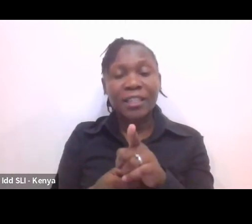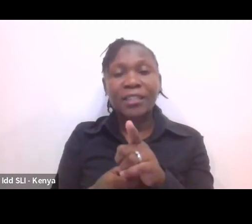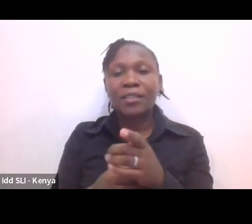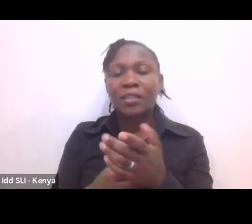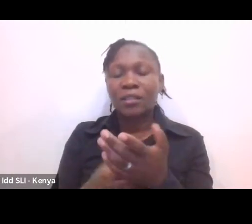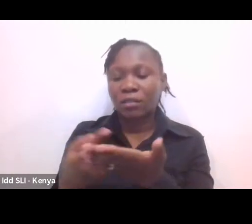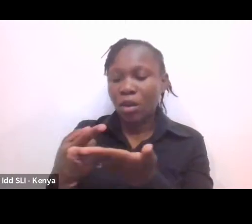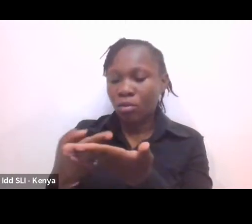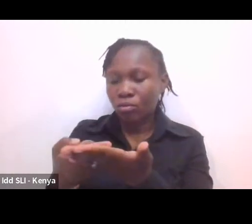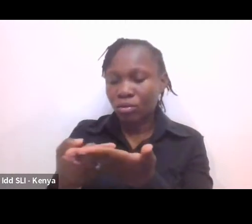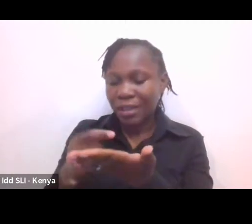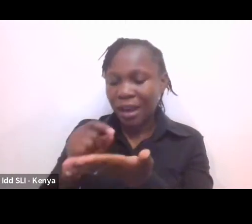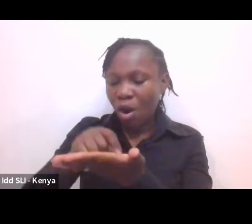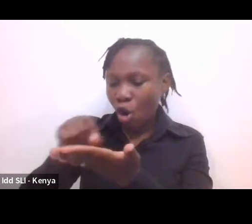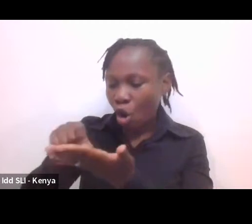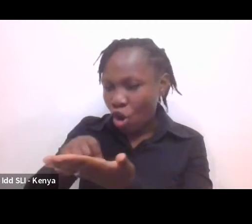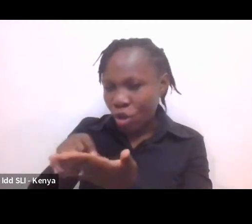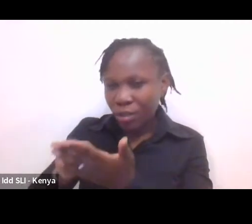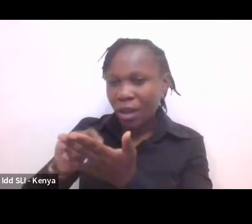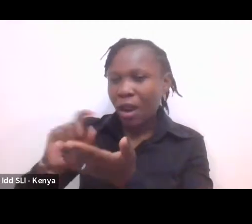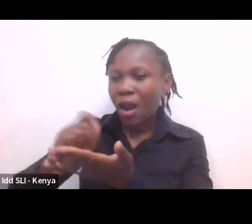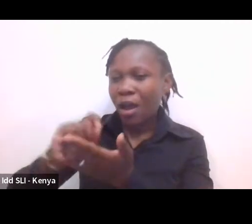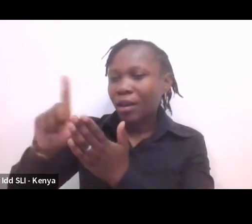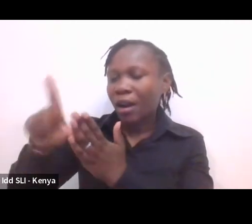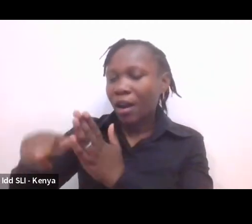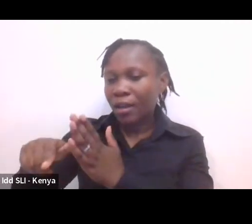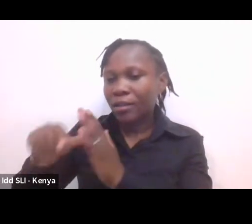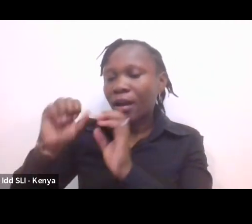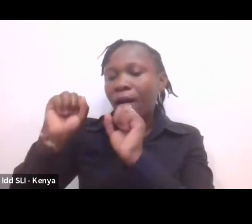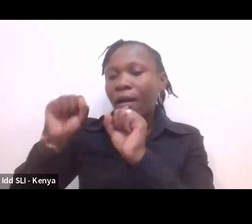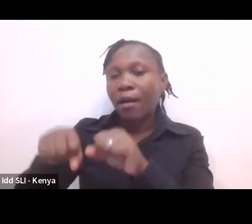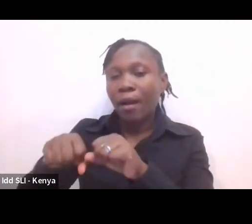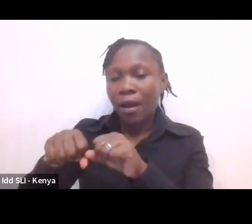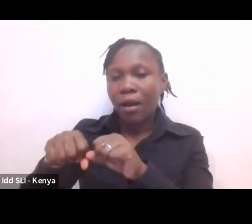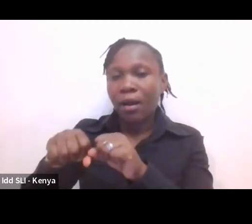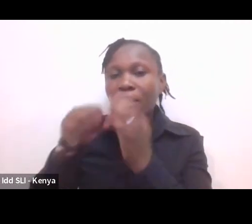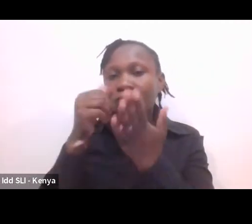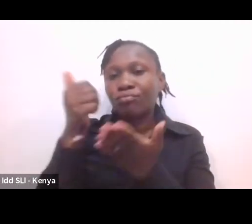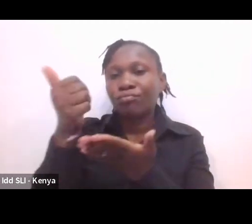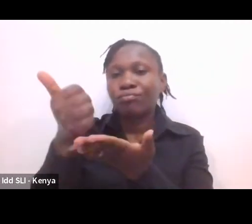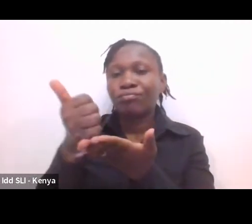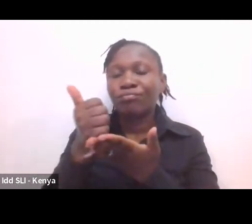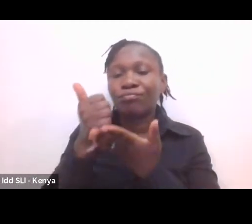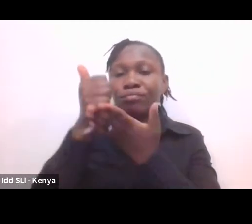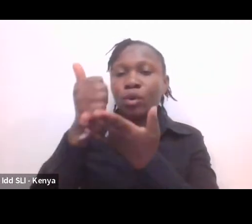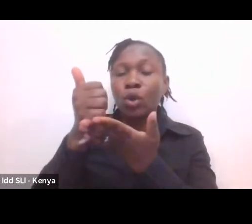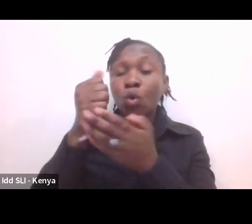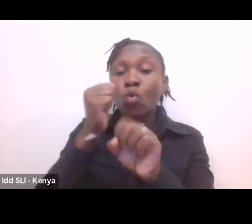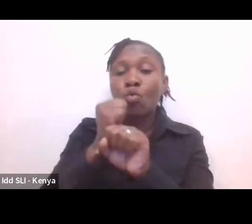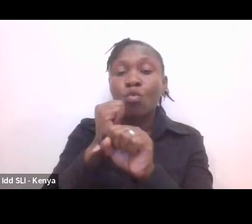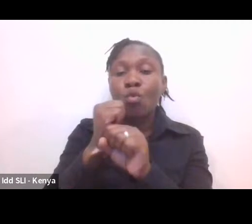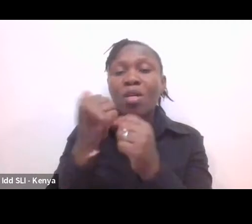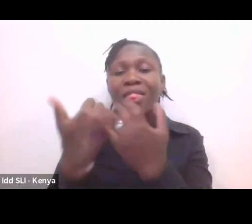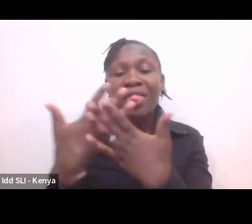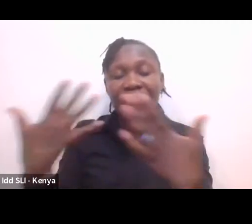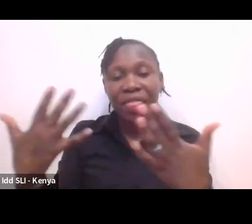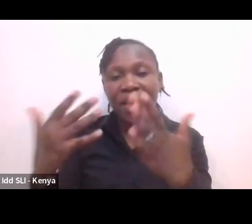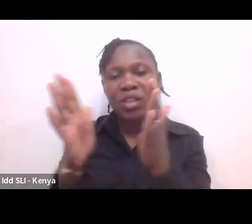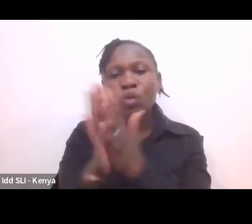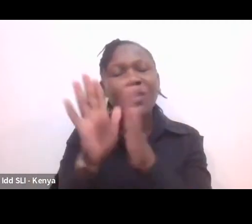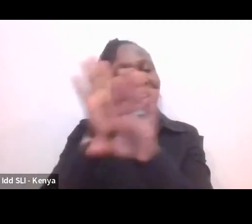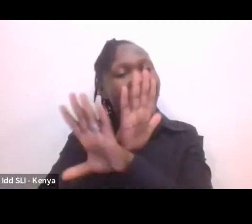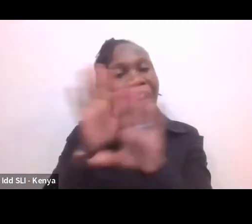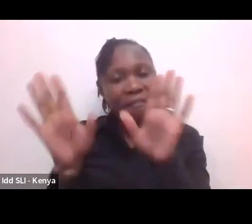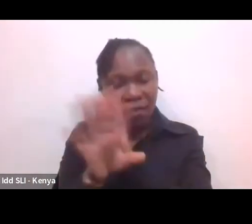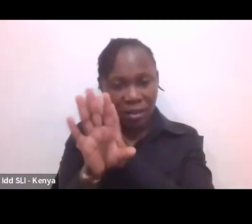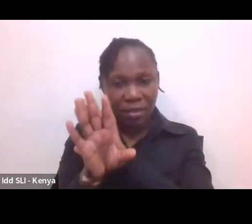it is possible to do everything with everything. And what I mean by that will